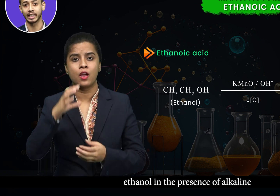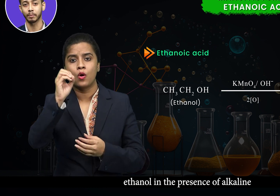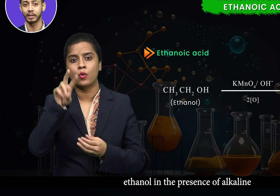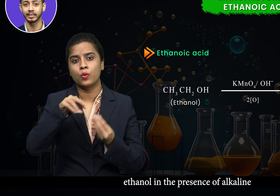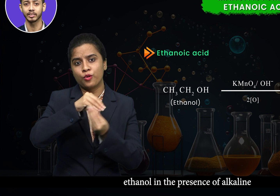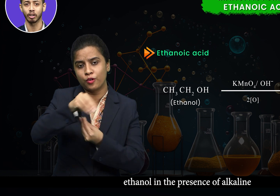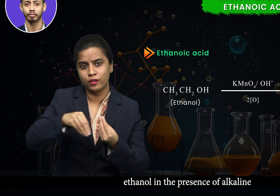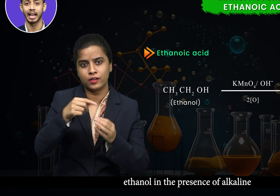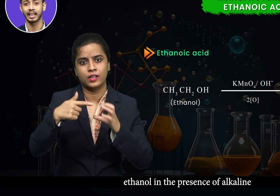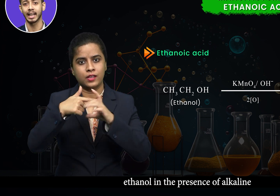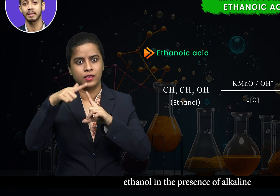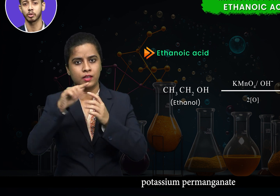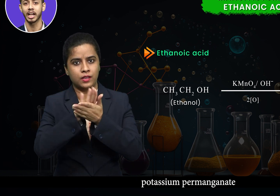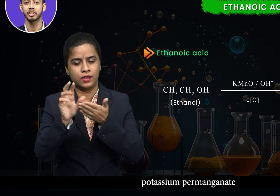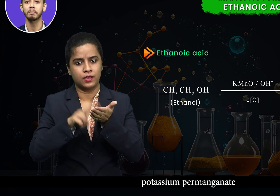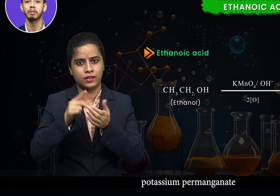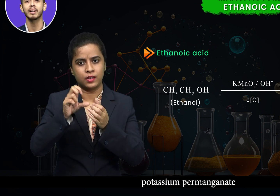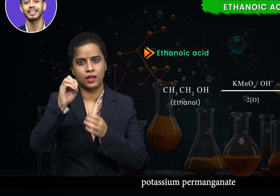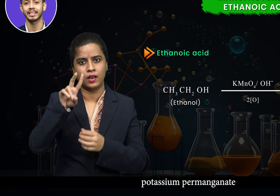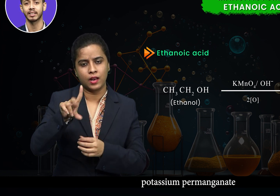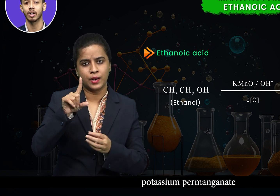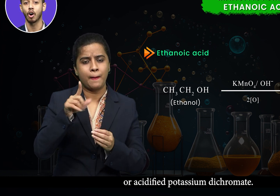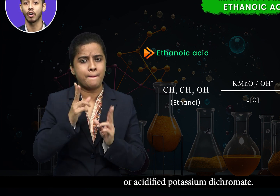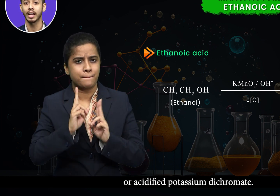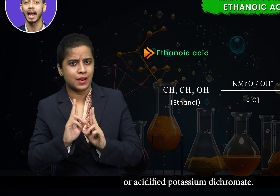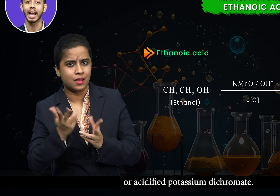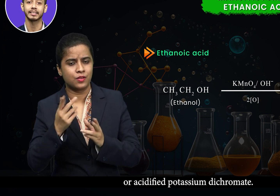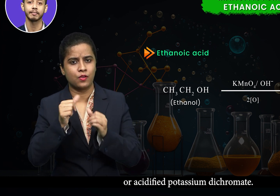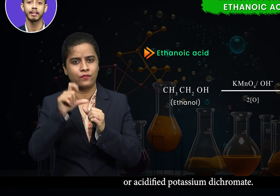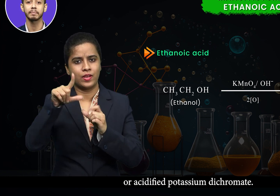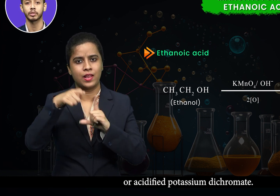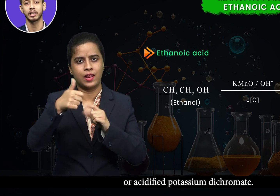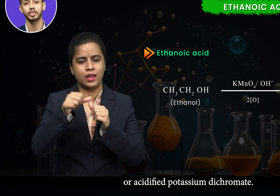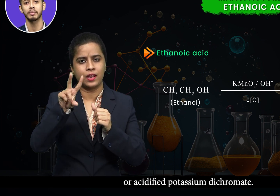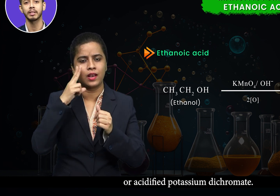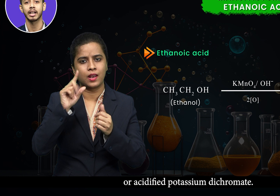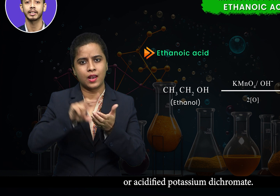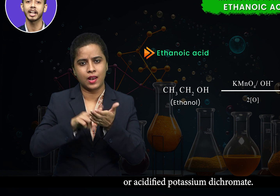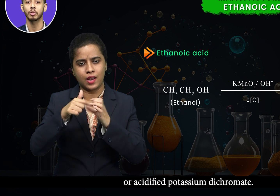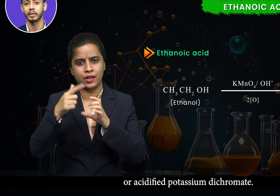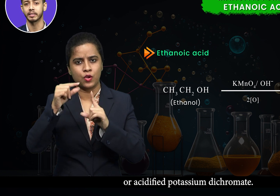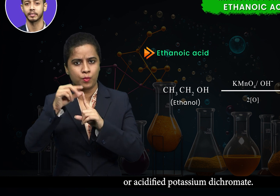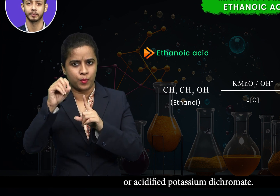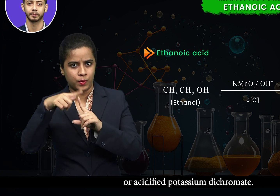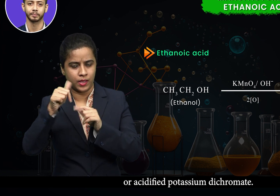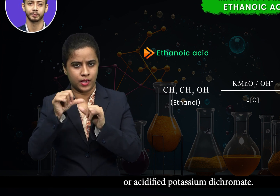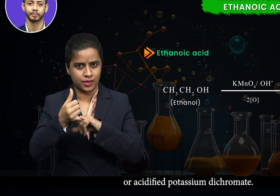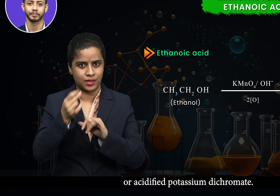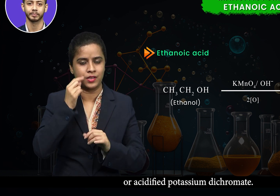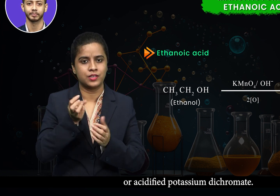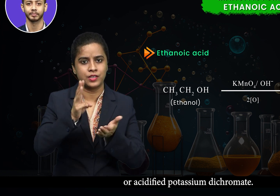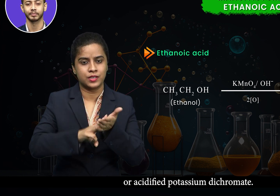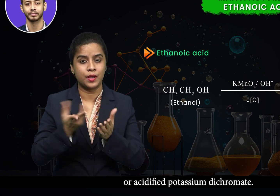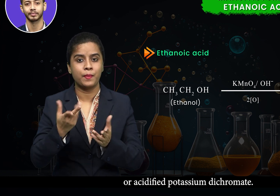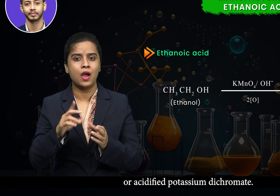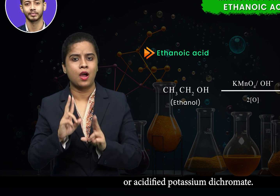ethanol in the presence of alkaline potassium permanganate or acidified potassium dichromate.